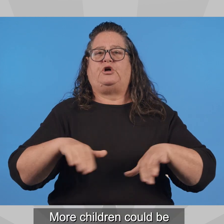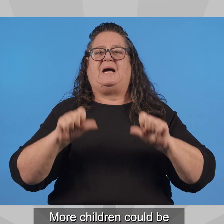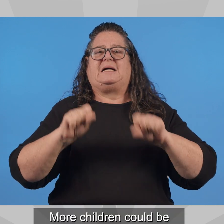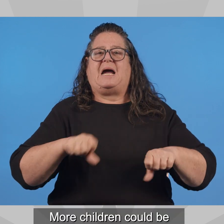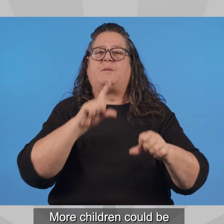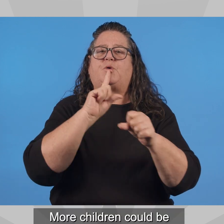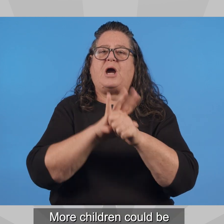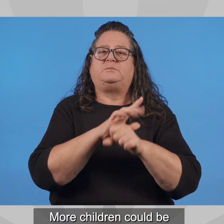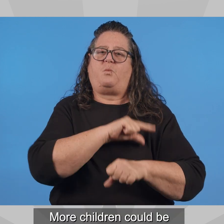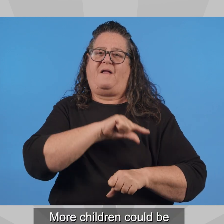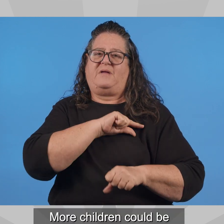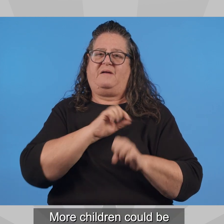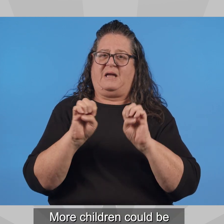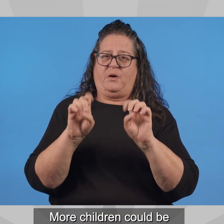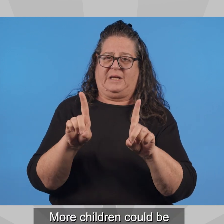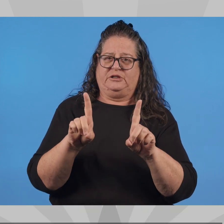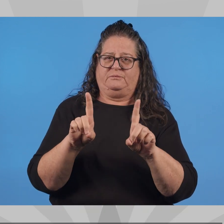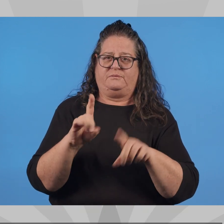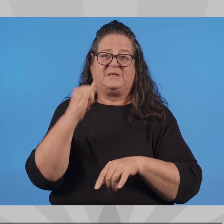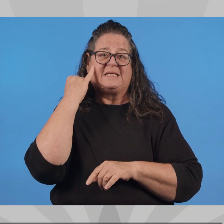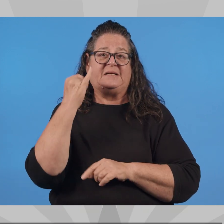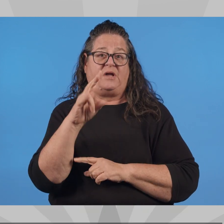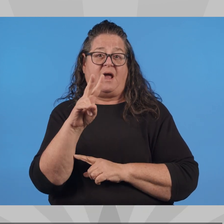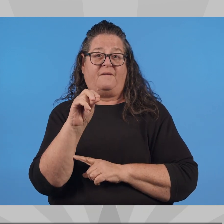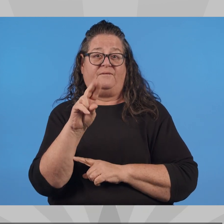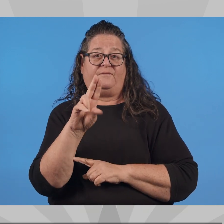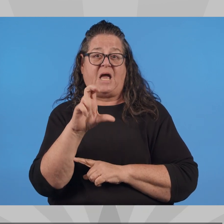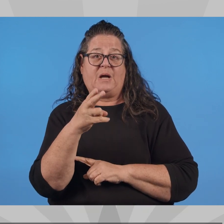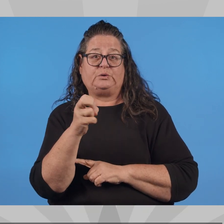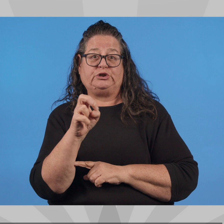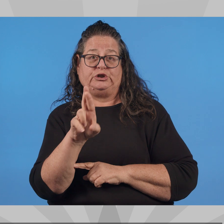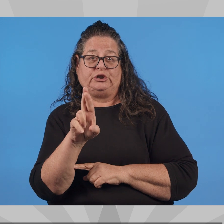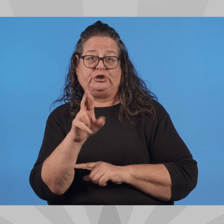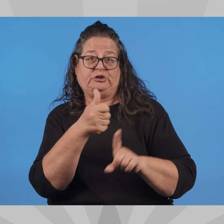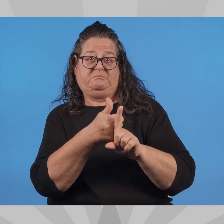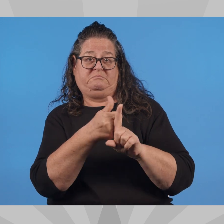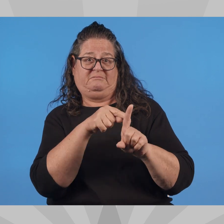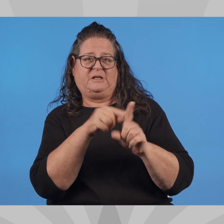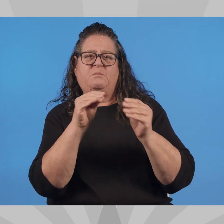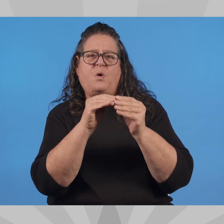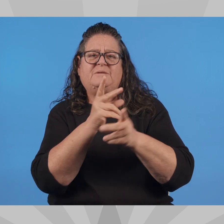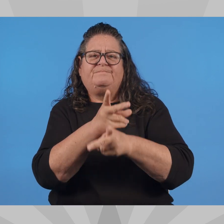More children could be assured a quality education if vouchers were more carefully managed.